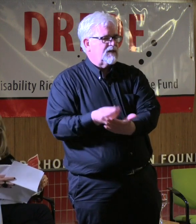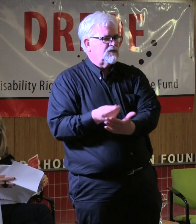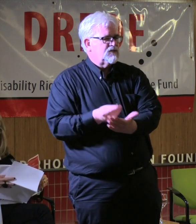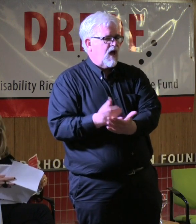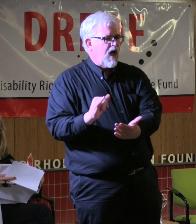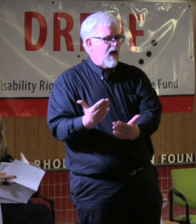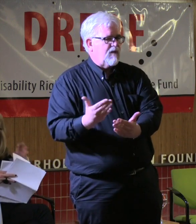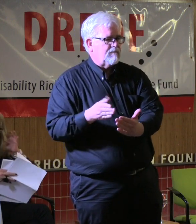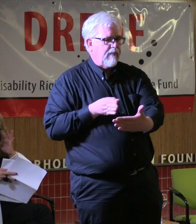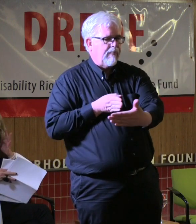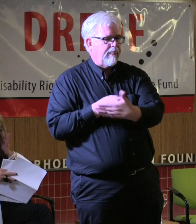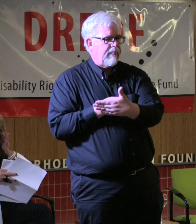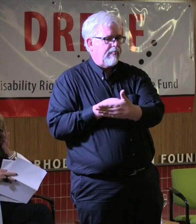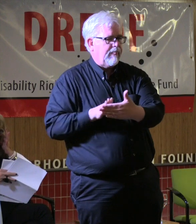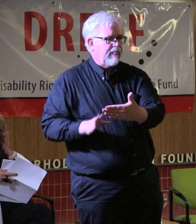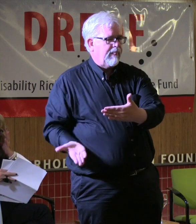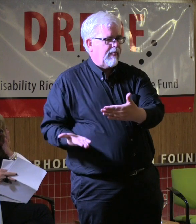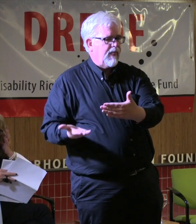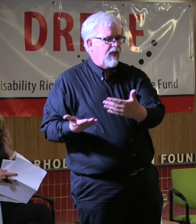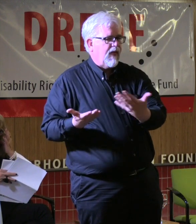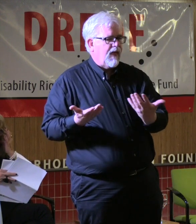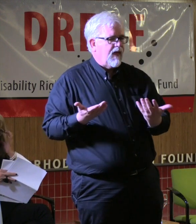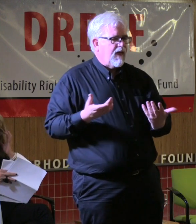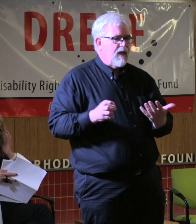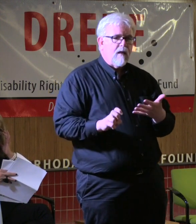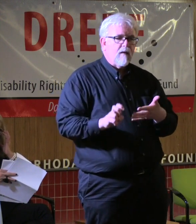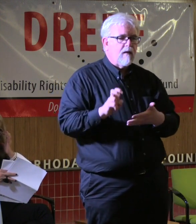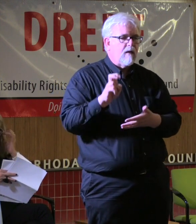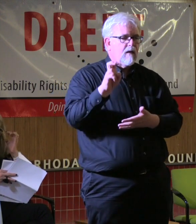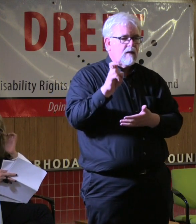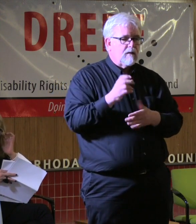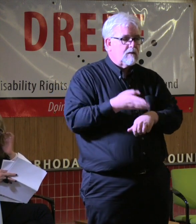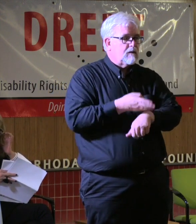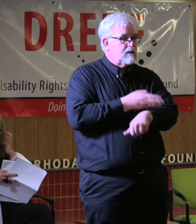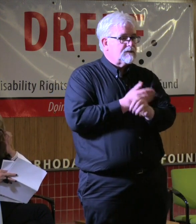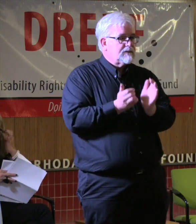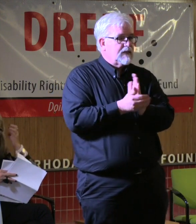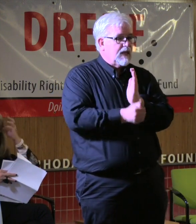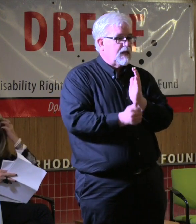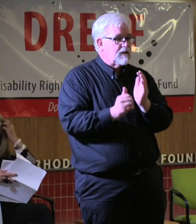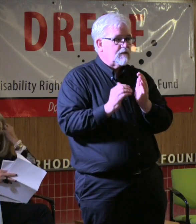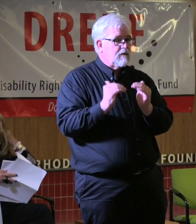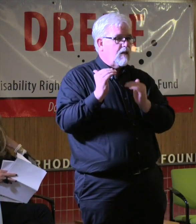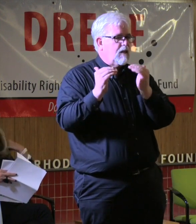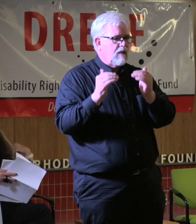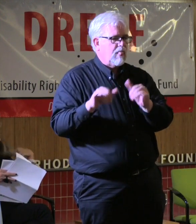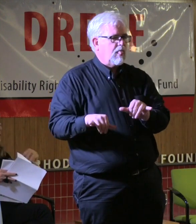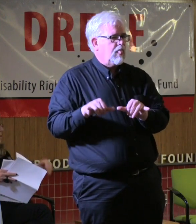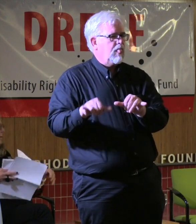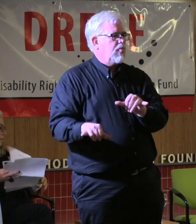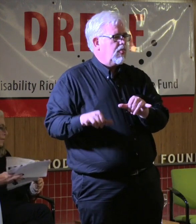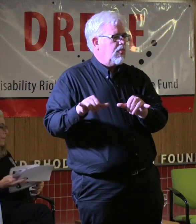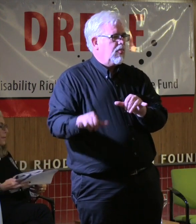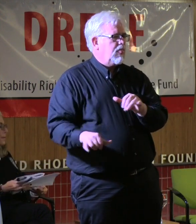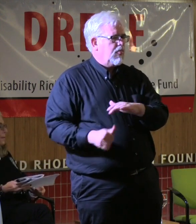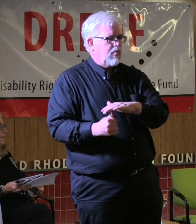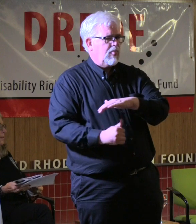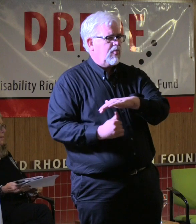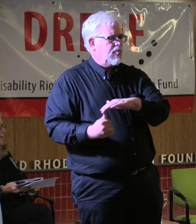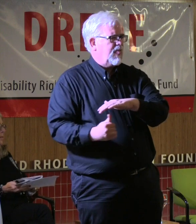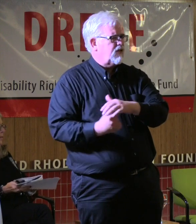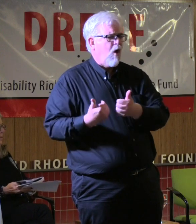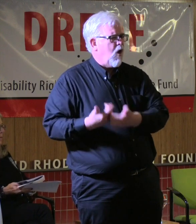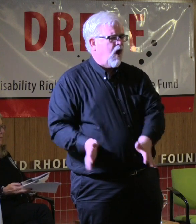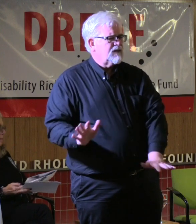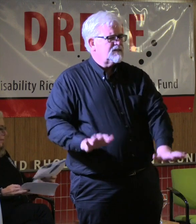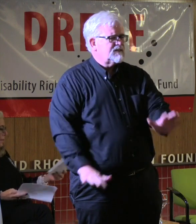that's dead end. They never get any kind of skills upgrading, and they're just there, lost,